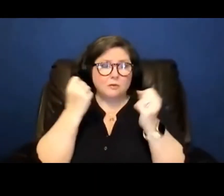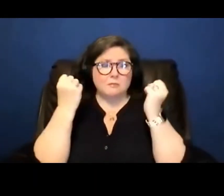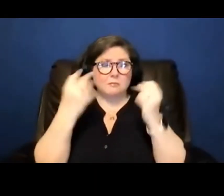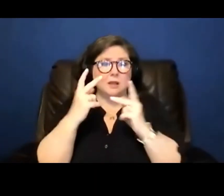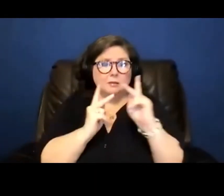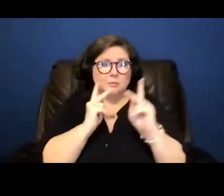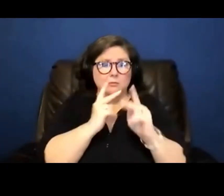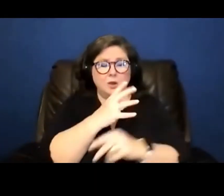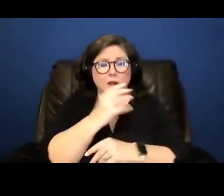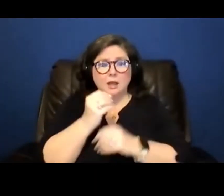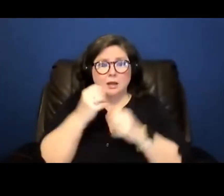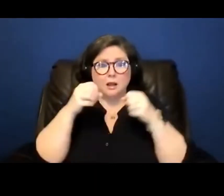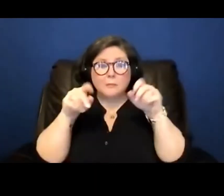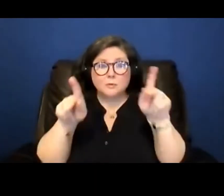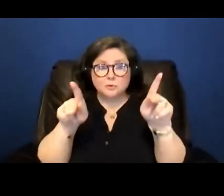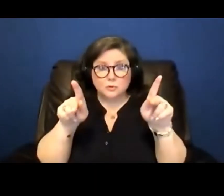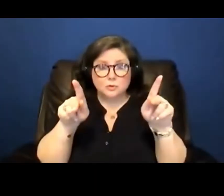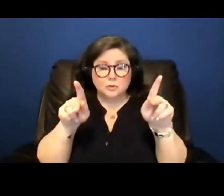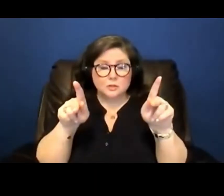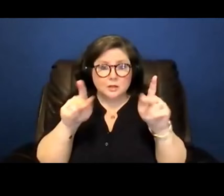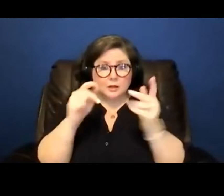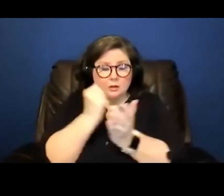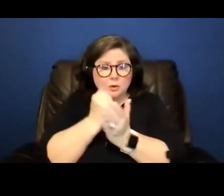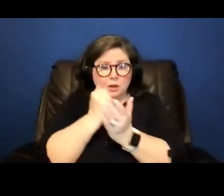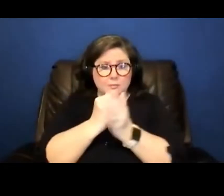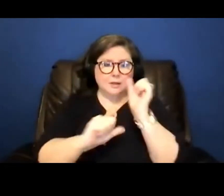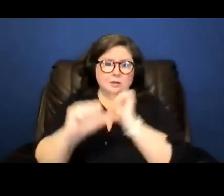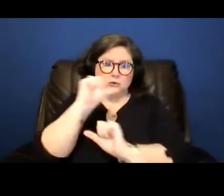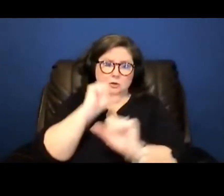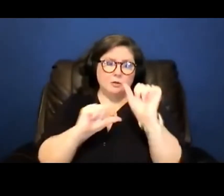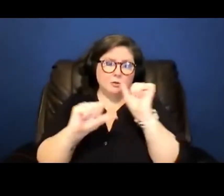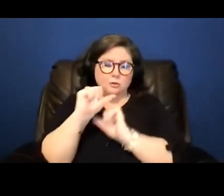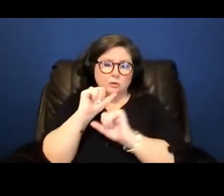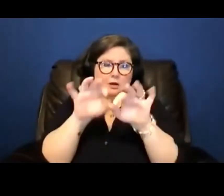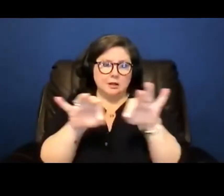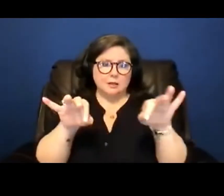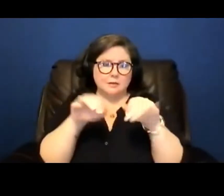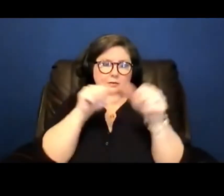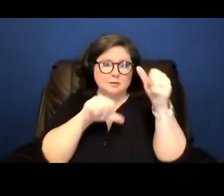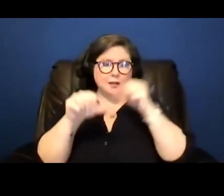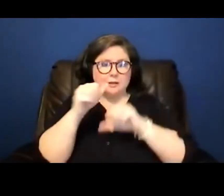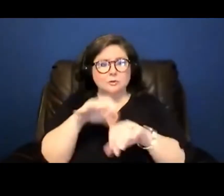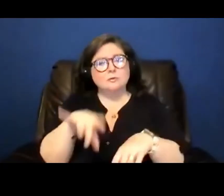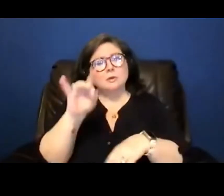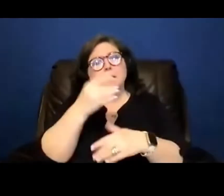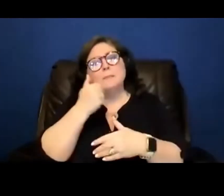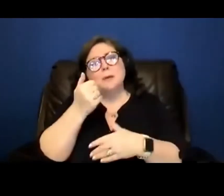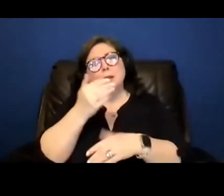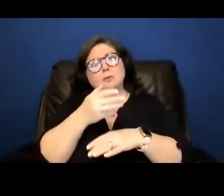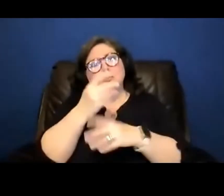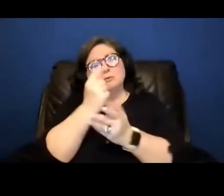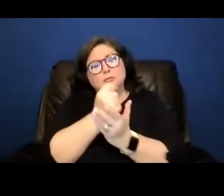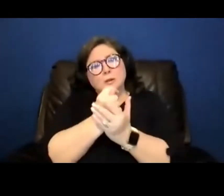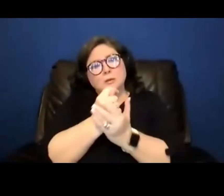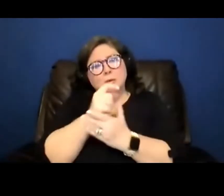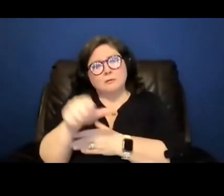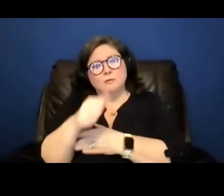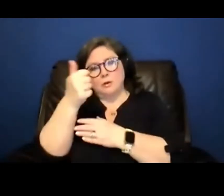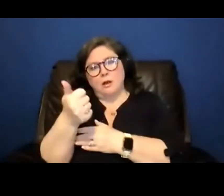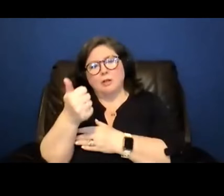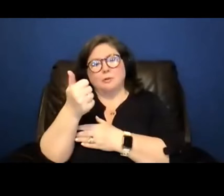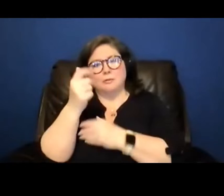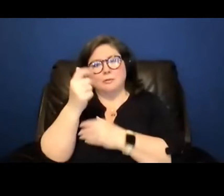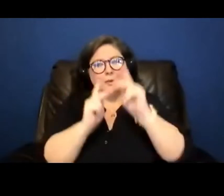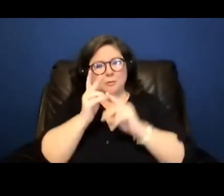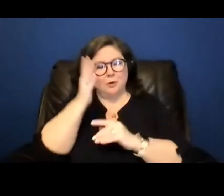people and opportunity to help each other and the field of science to find better treatment for others in the future. So